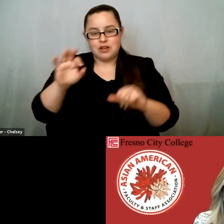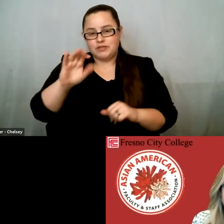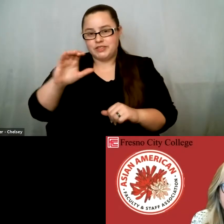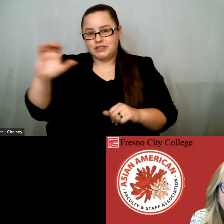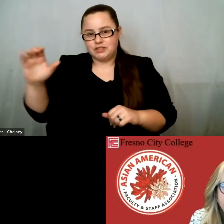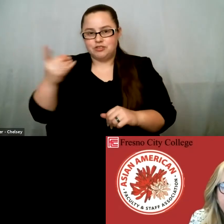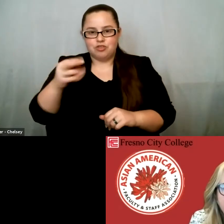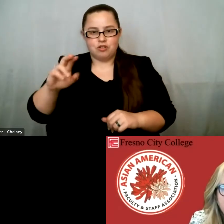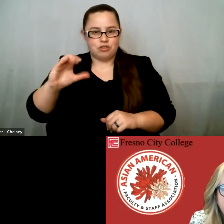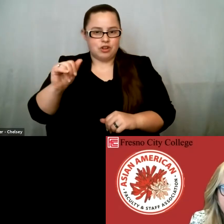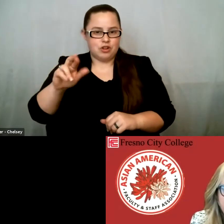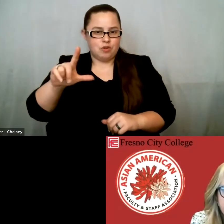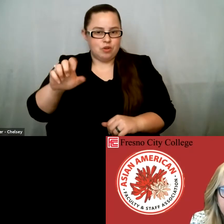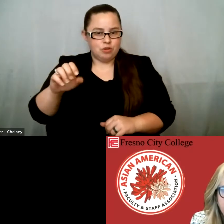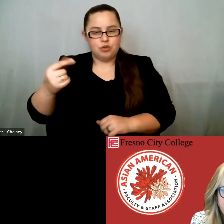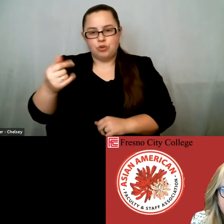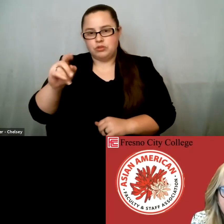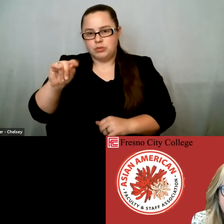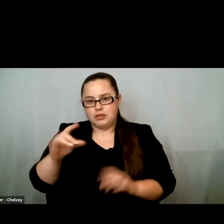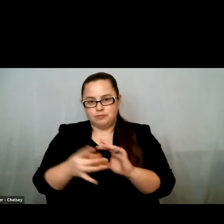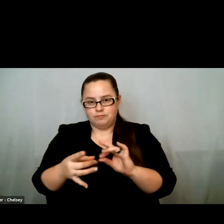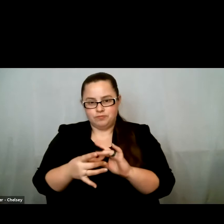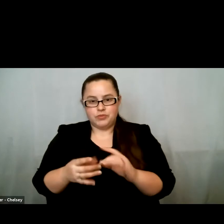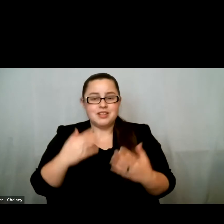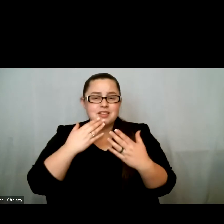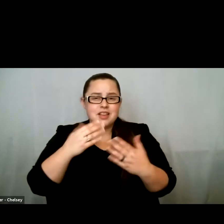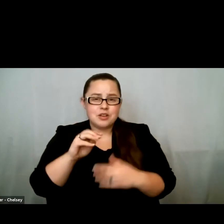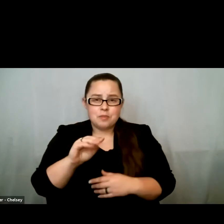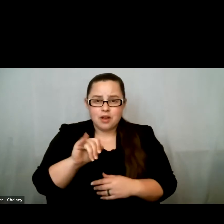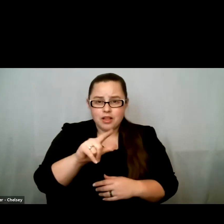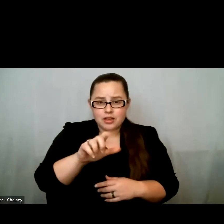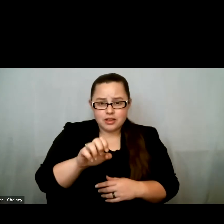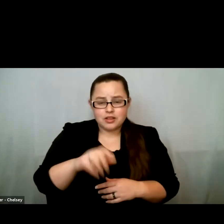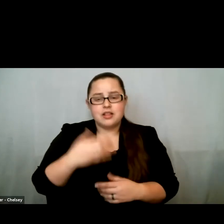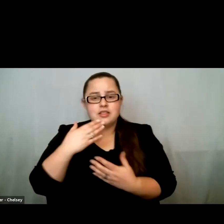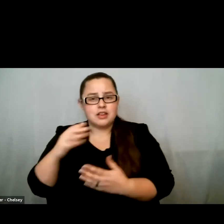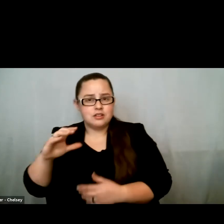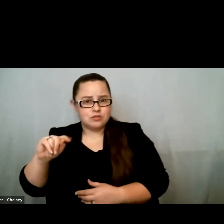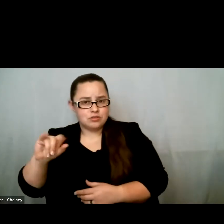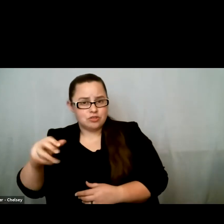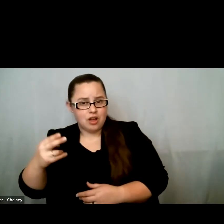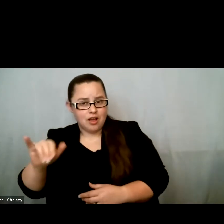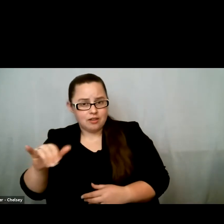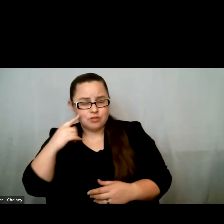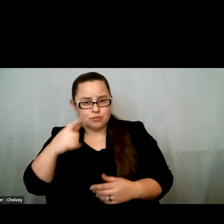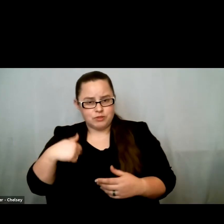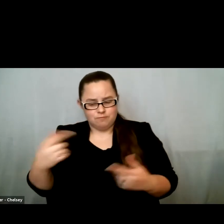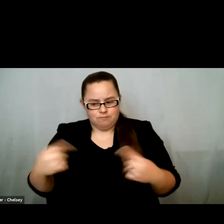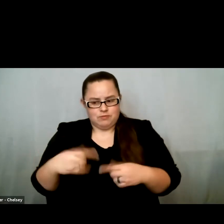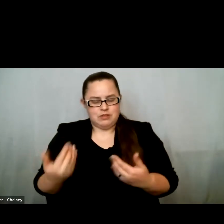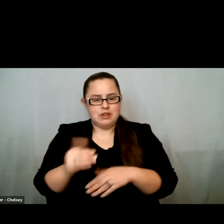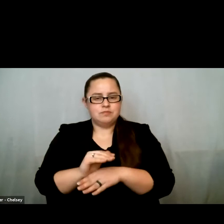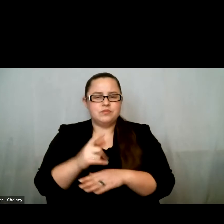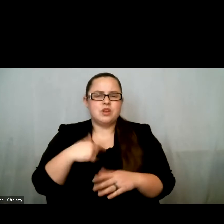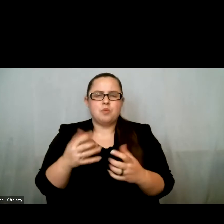words. Thank you, Miley, and thank you, Chai, for having me here tonight. I want to put a little context